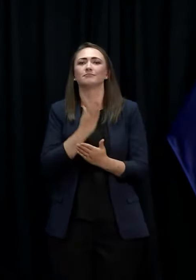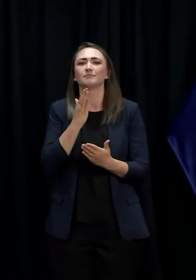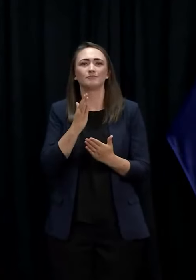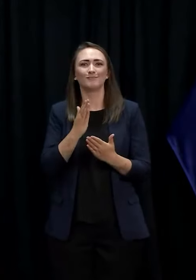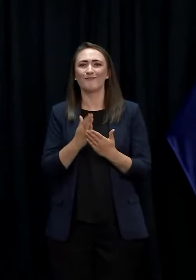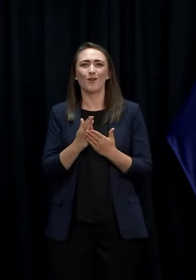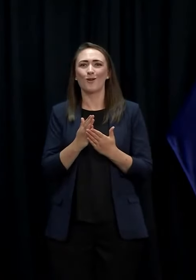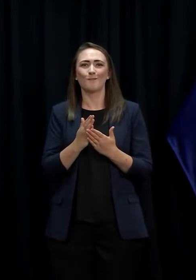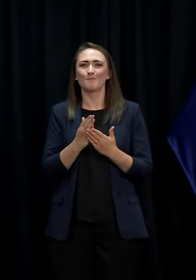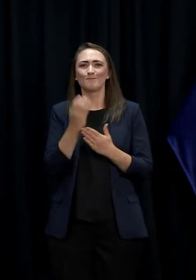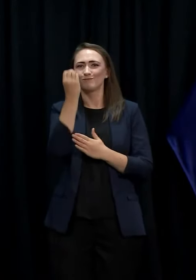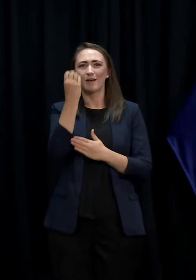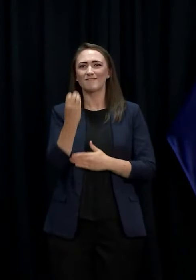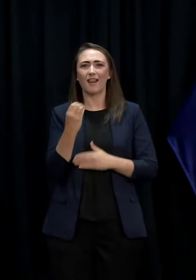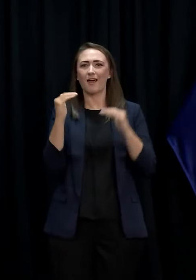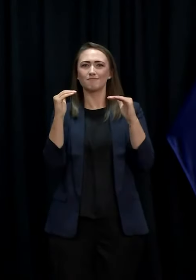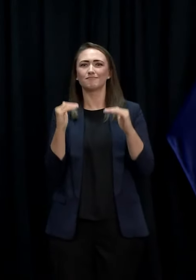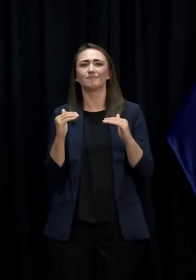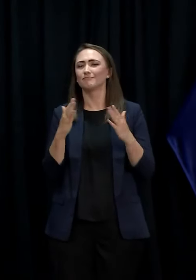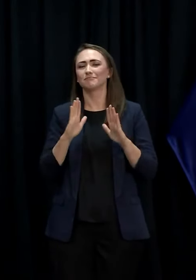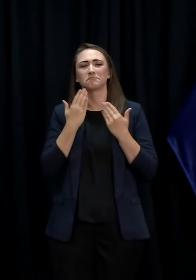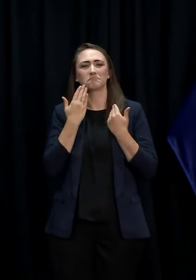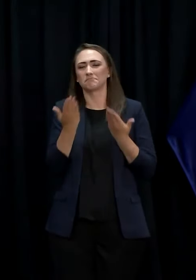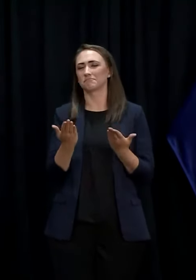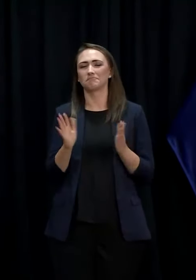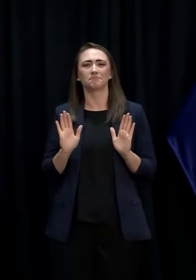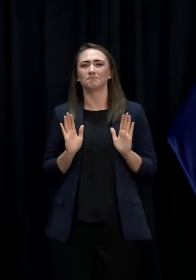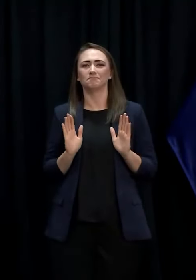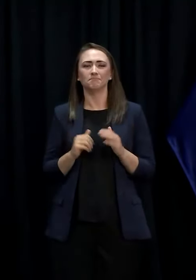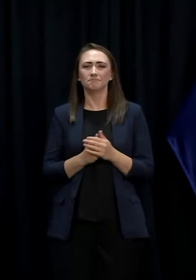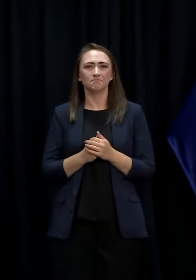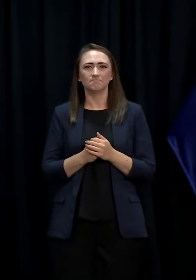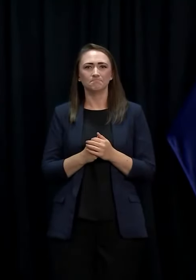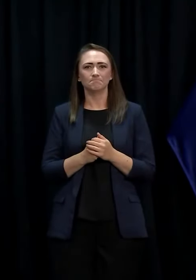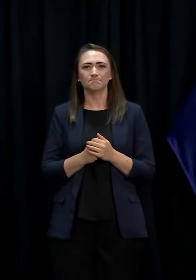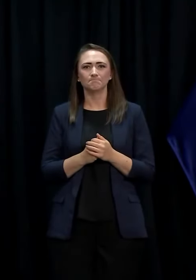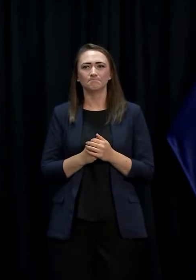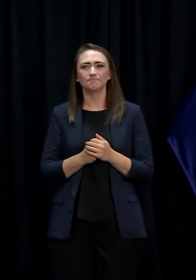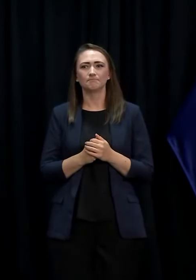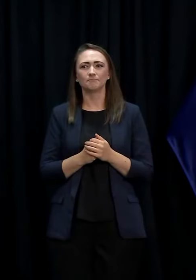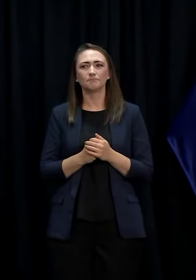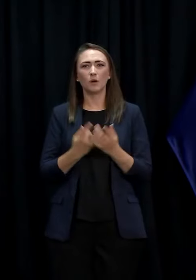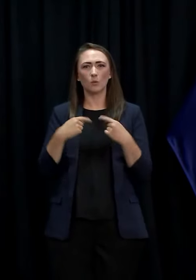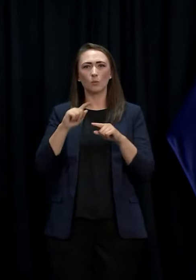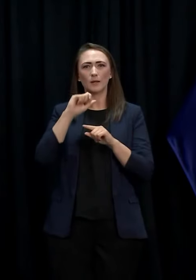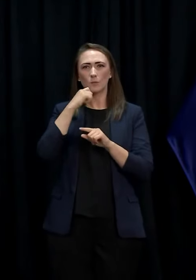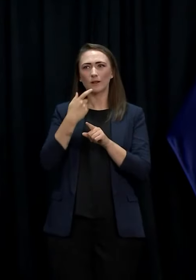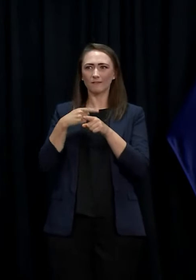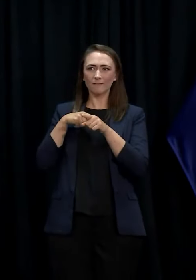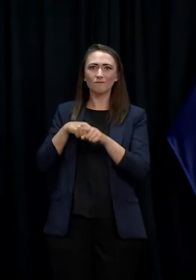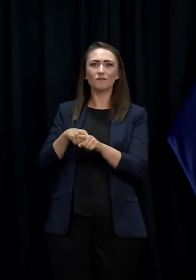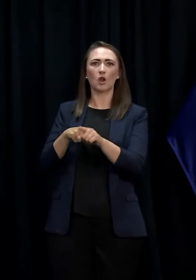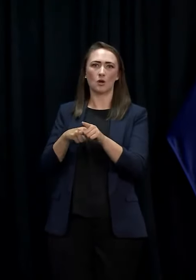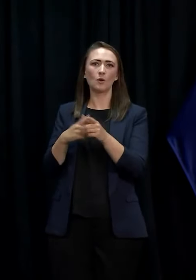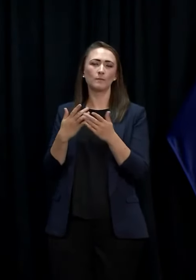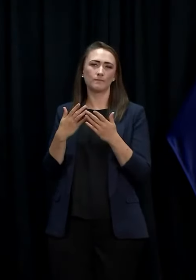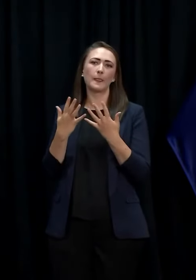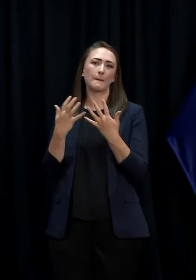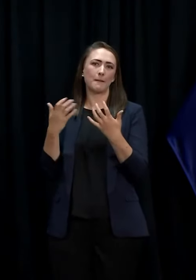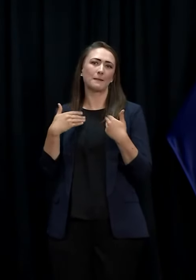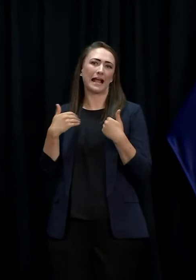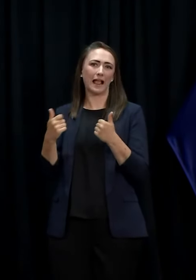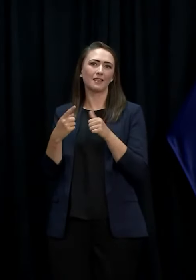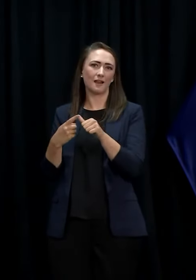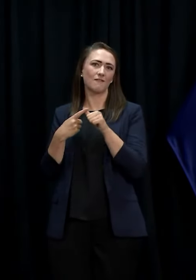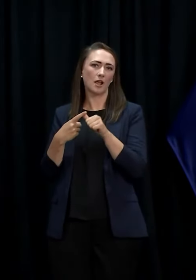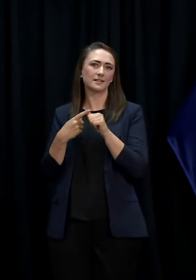of leaning in terms of where that might land up at this point. So we'll be following very closely the public health advice that we get over